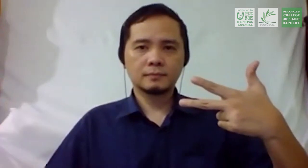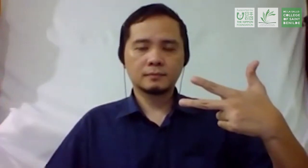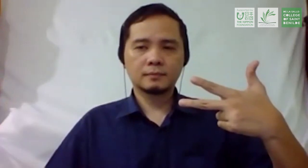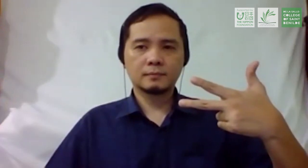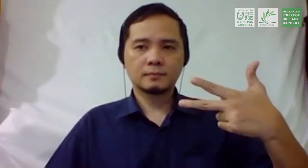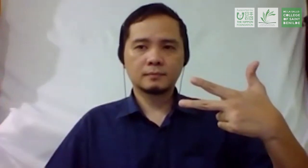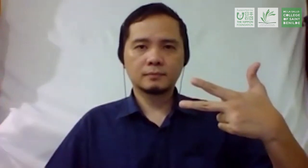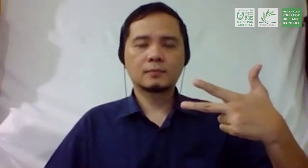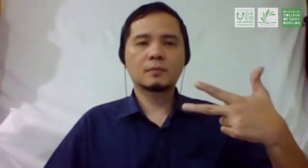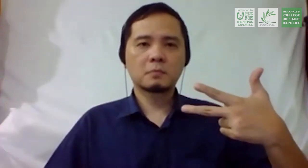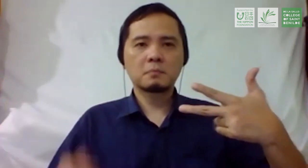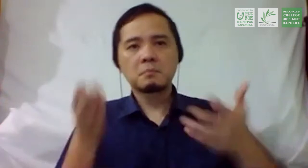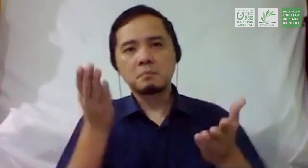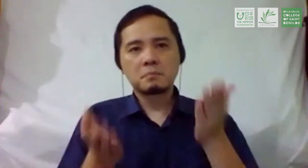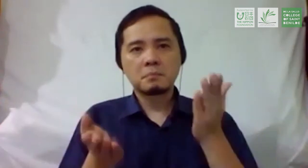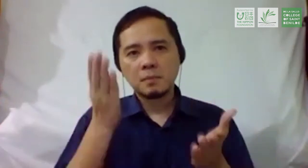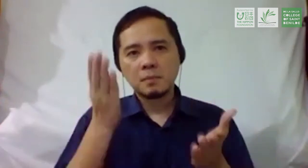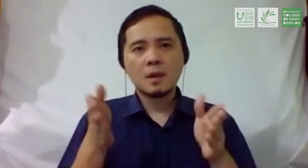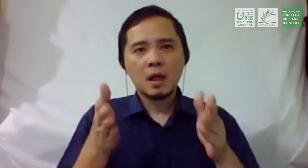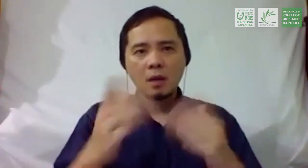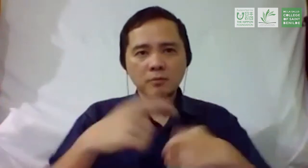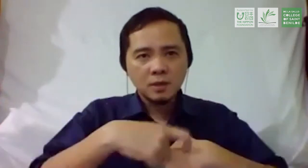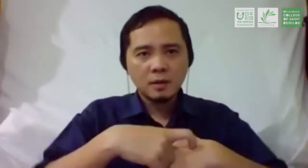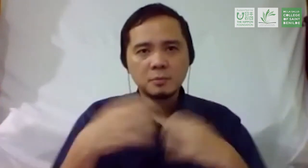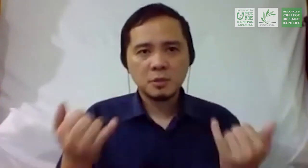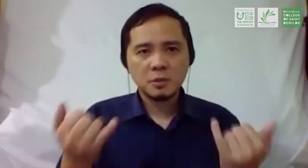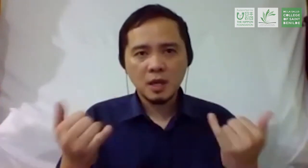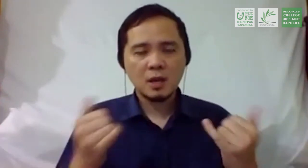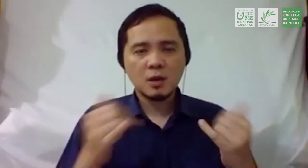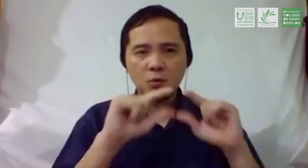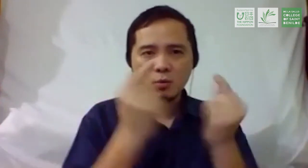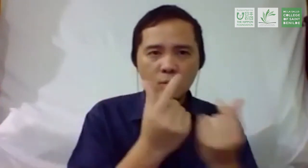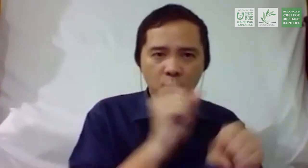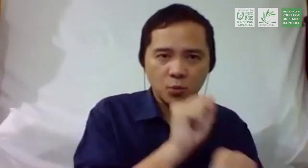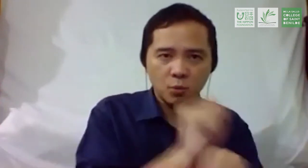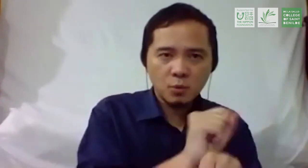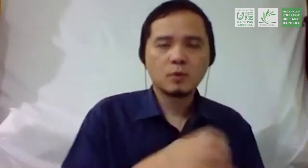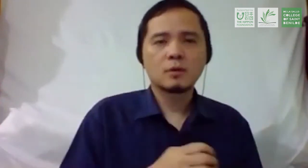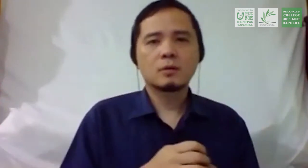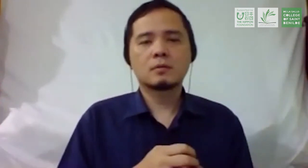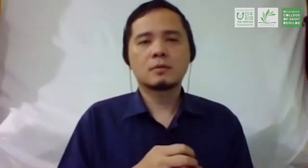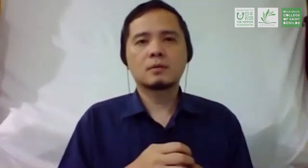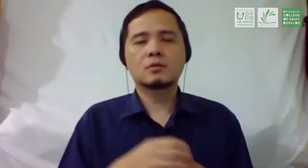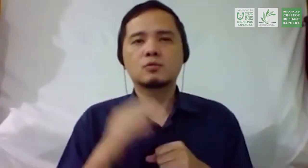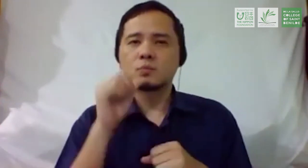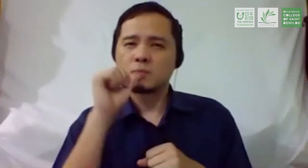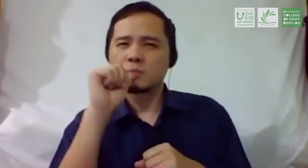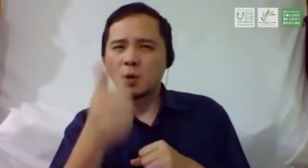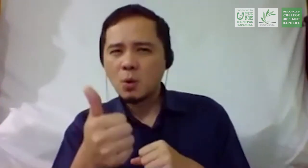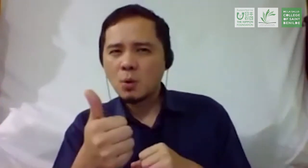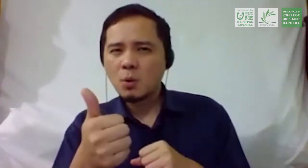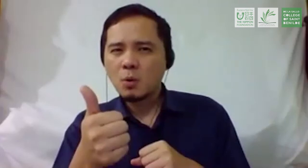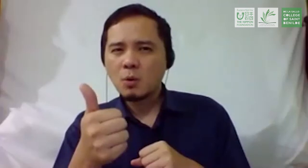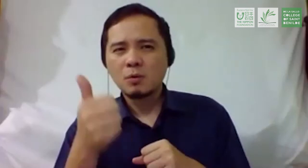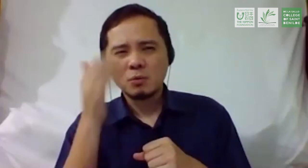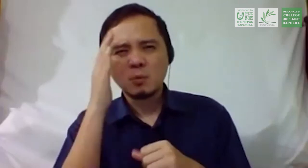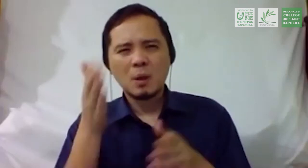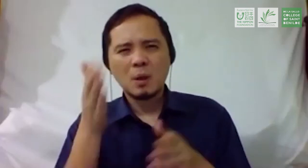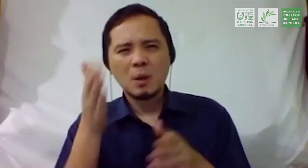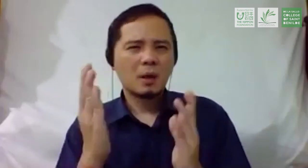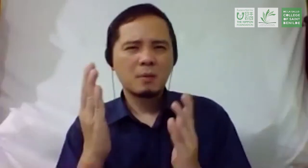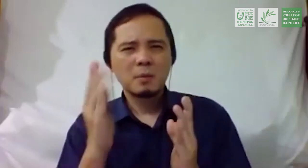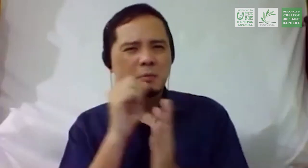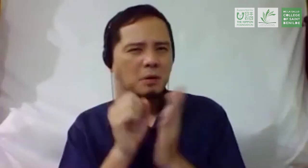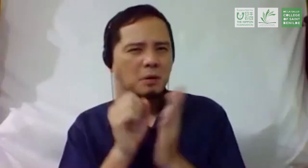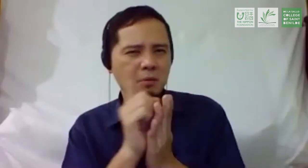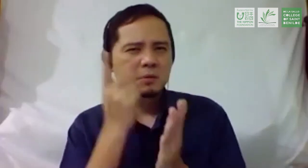I may give you a little time today to work on that, and then a little time tomorrow also to work on that. But